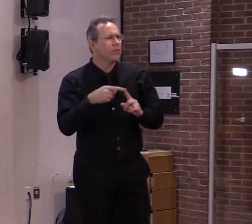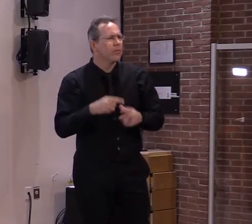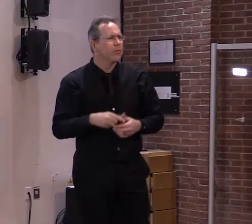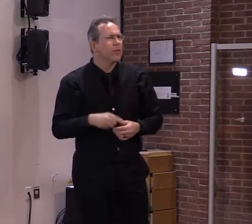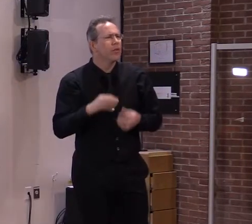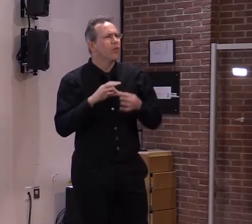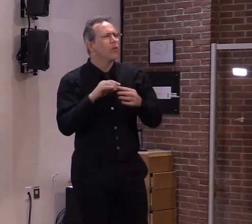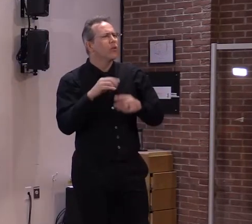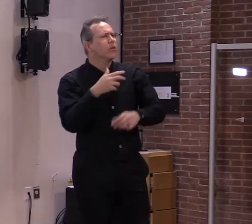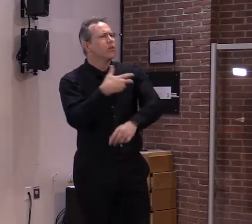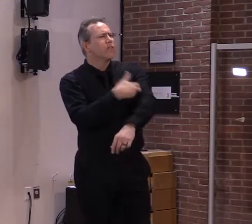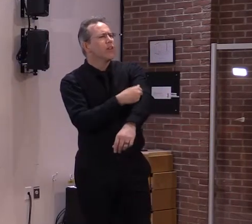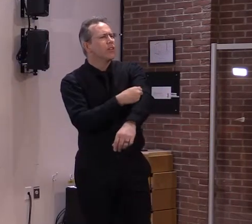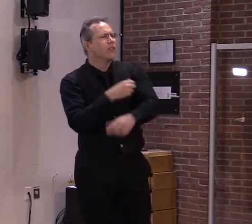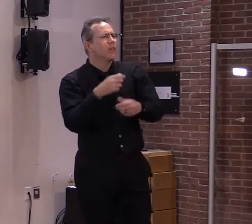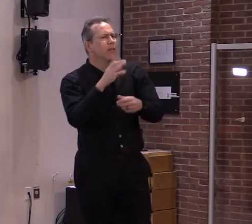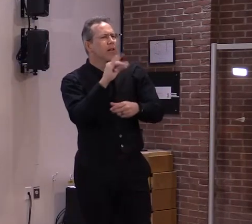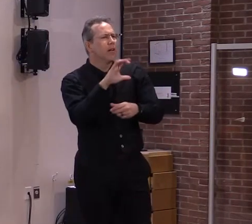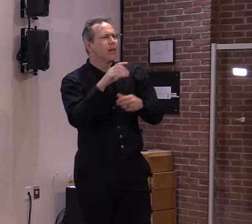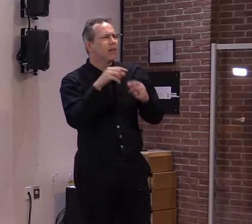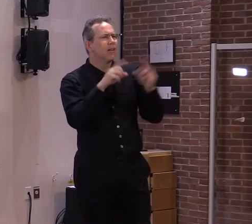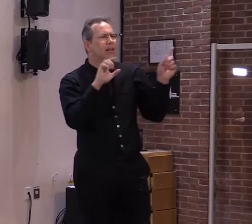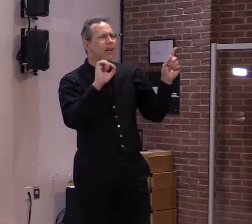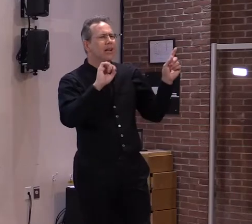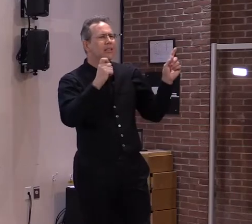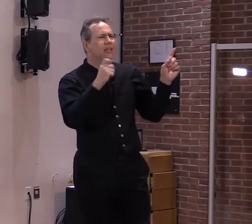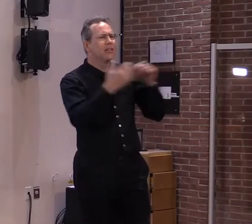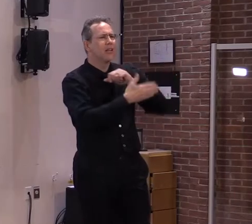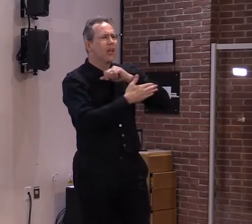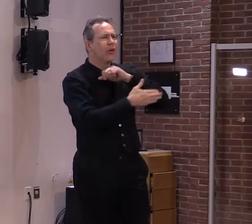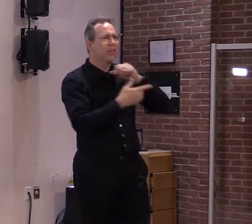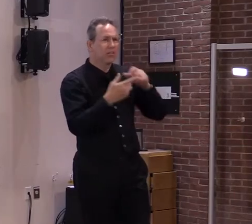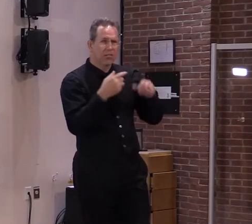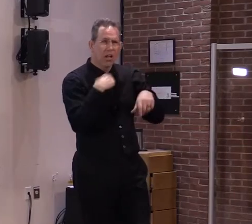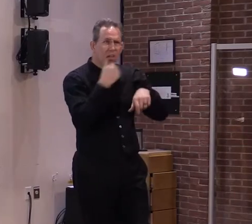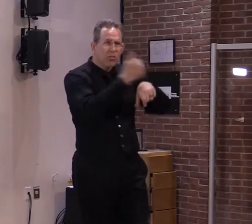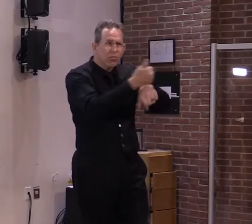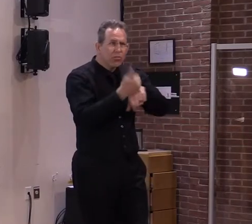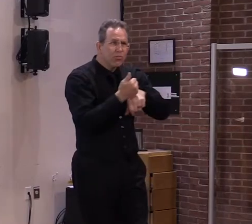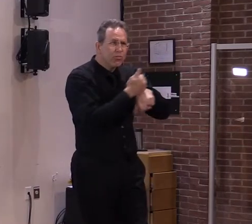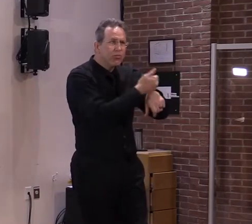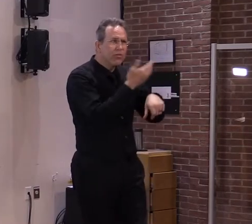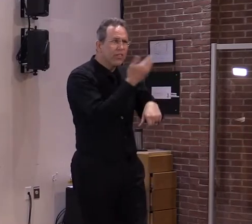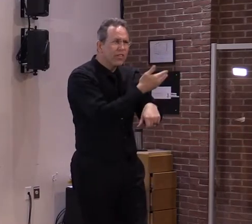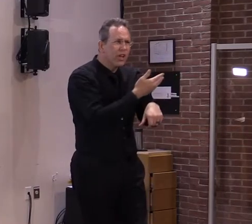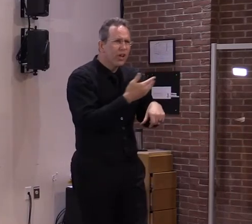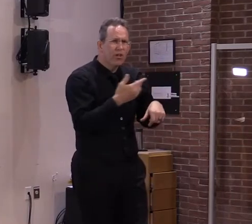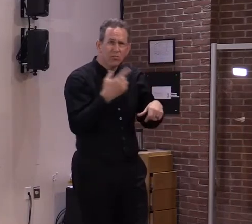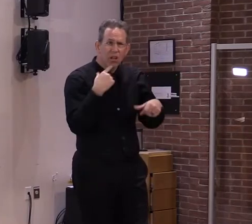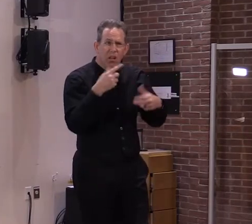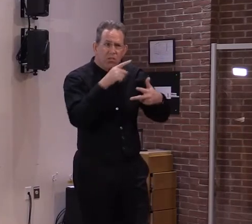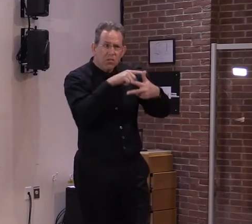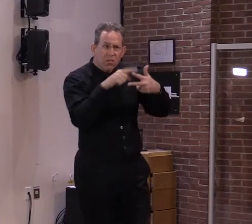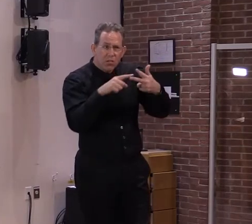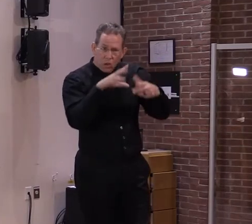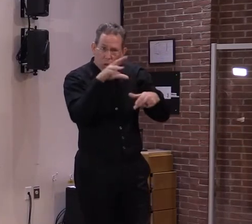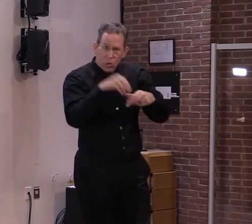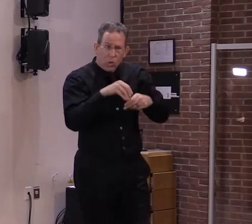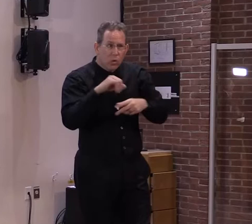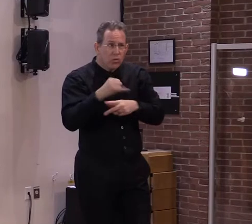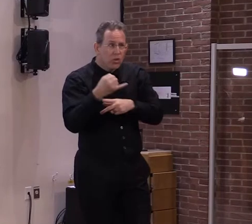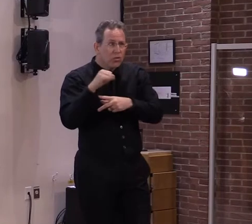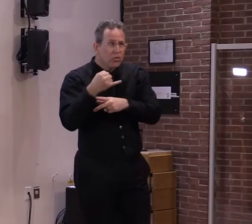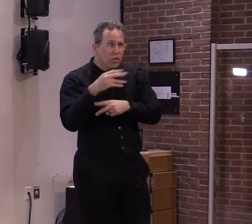I understand the original allocation was about 300 Johnson & Johnson doses. How many more doses are you adding to those